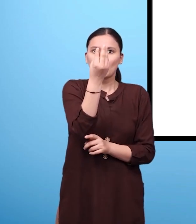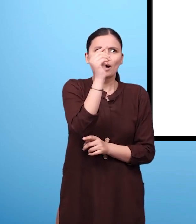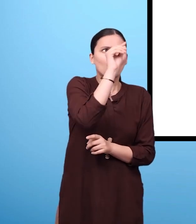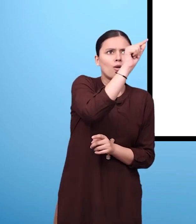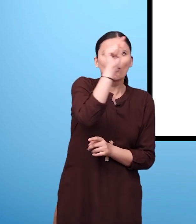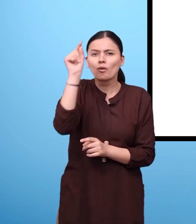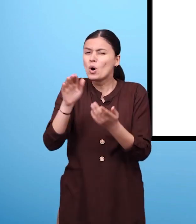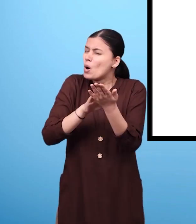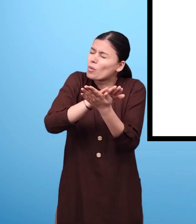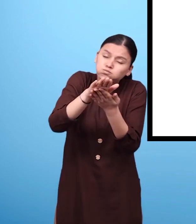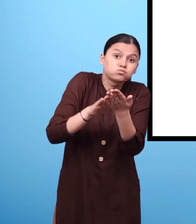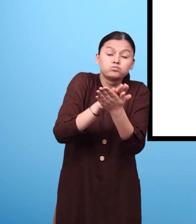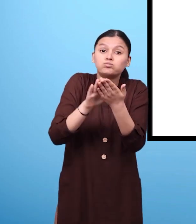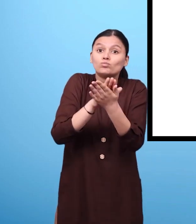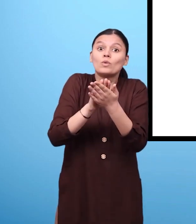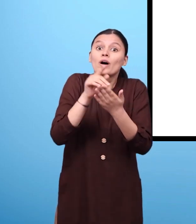A blank,